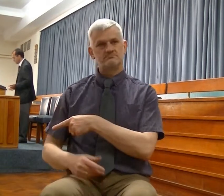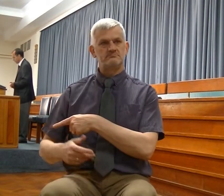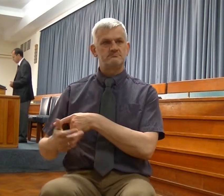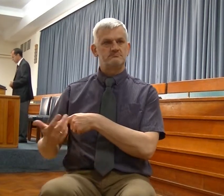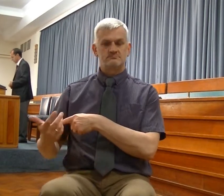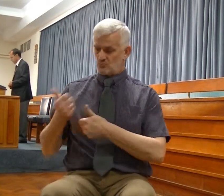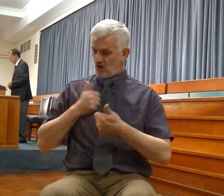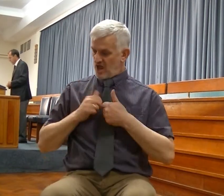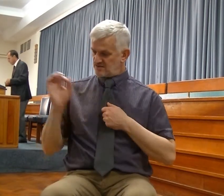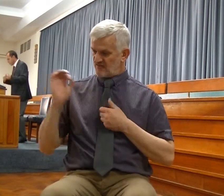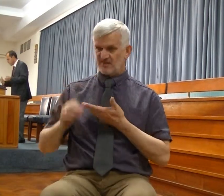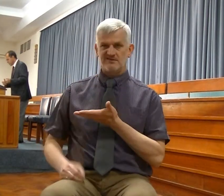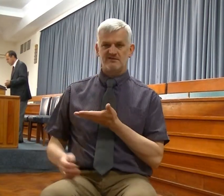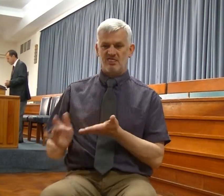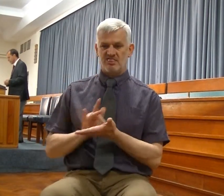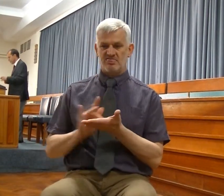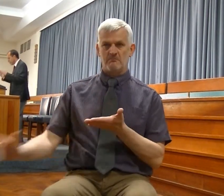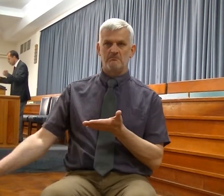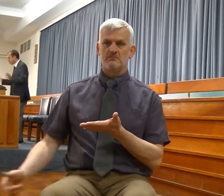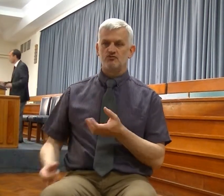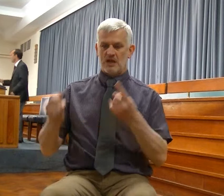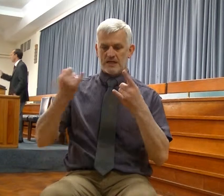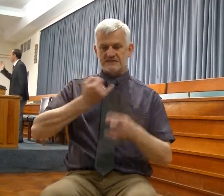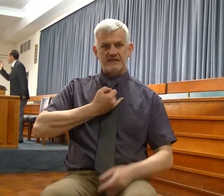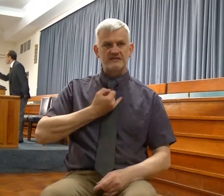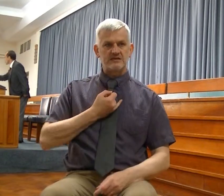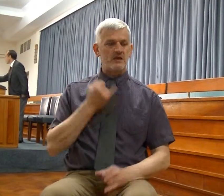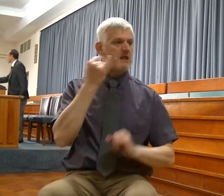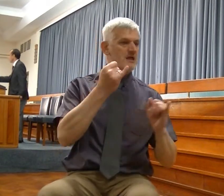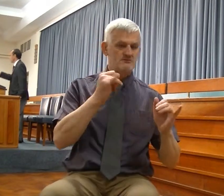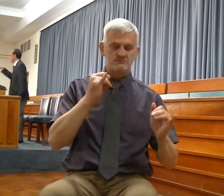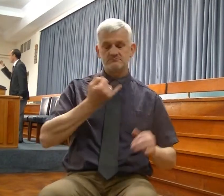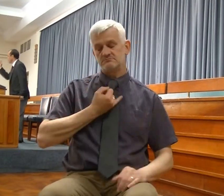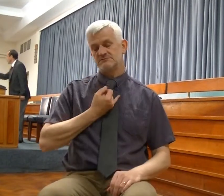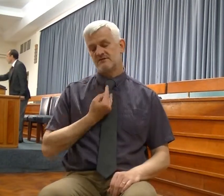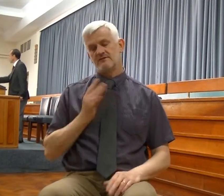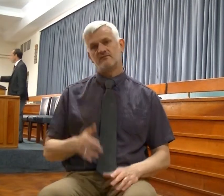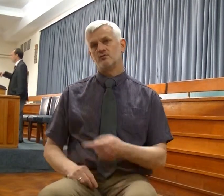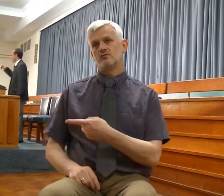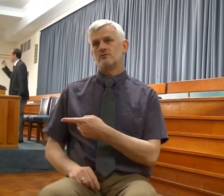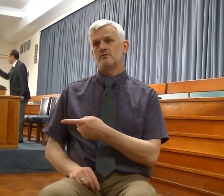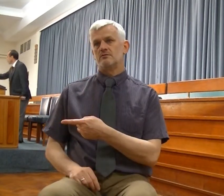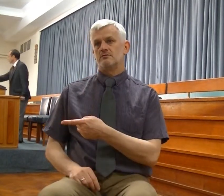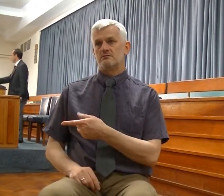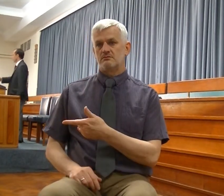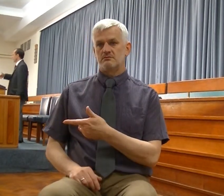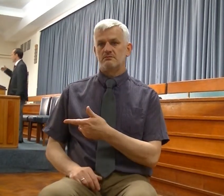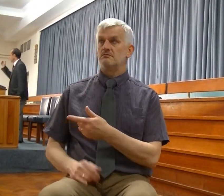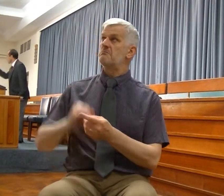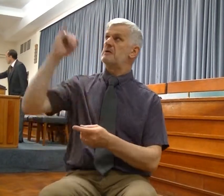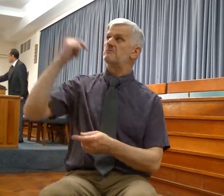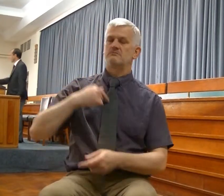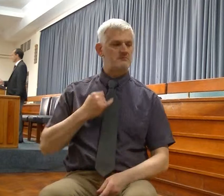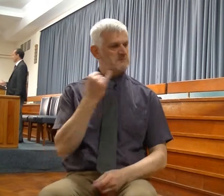offer. No more pride by trust. He saw his guilt and no one to blame, no school to blame, no church to blame,